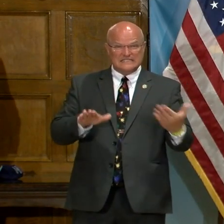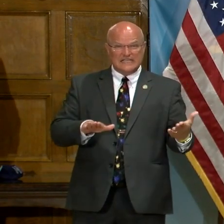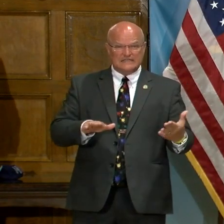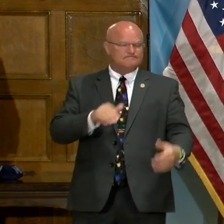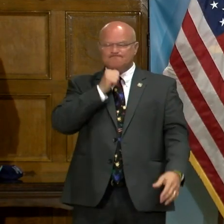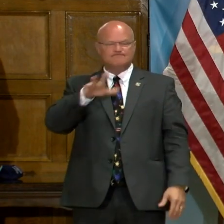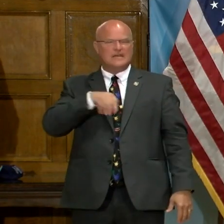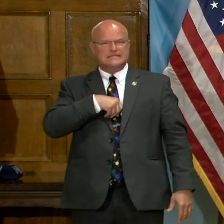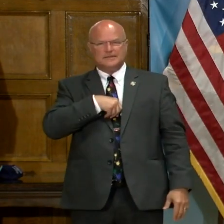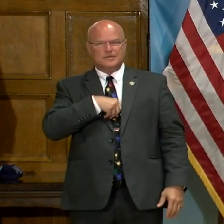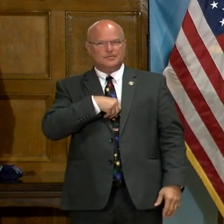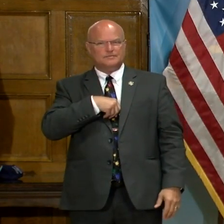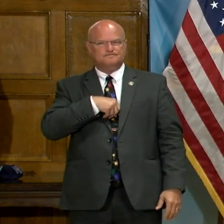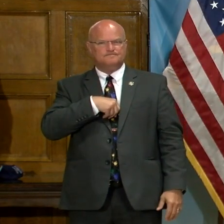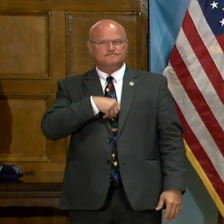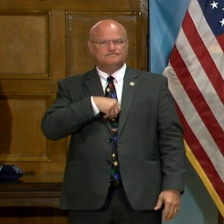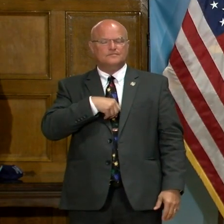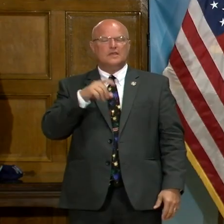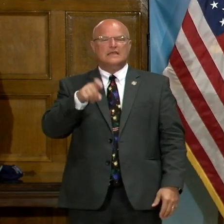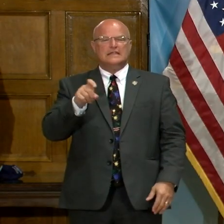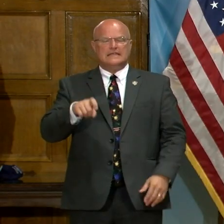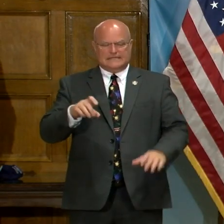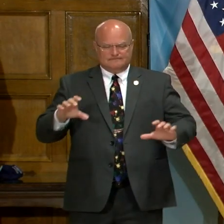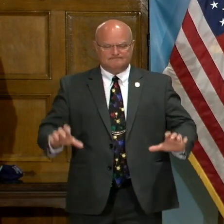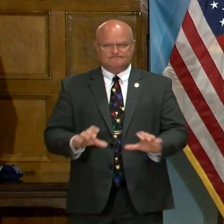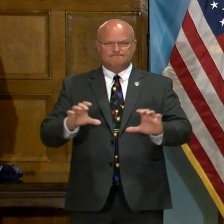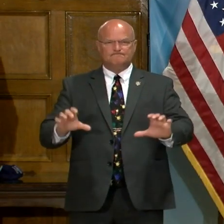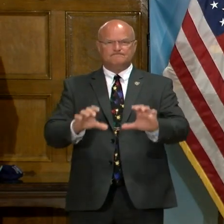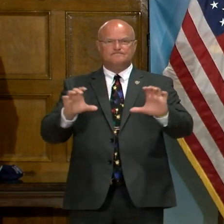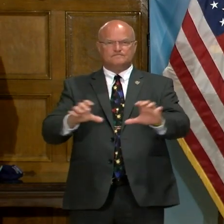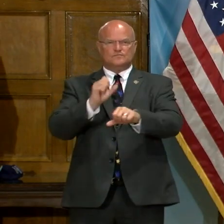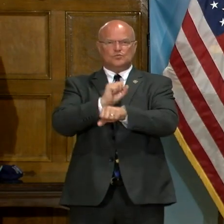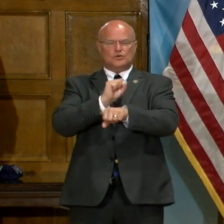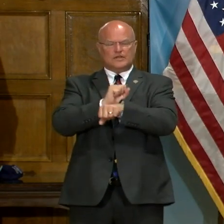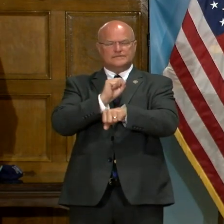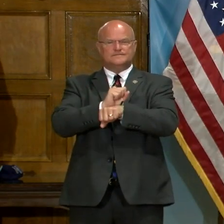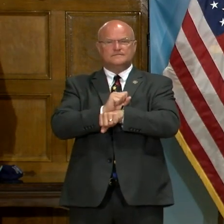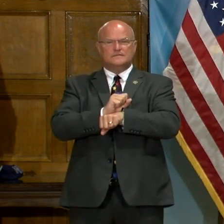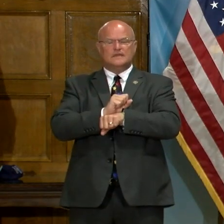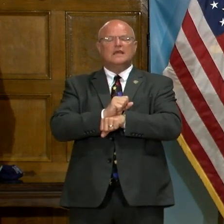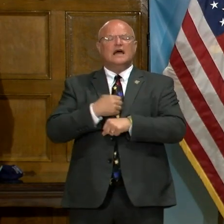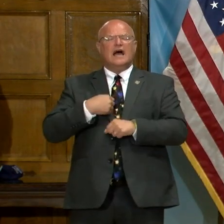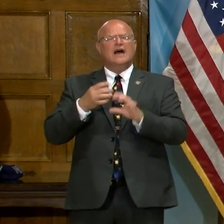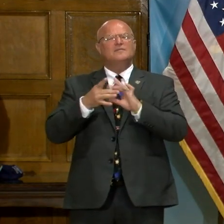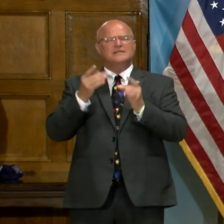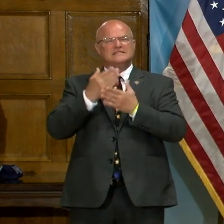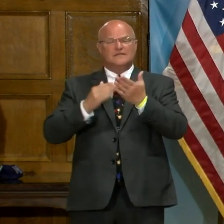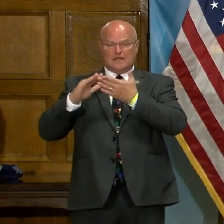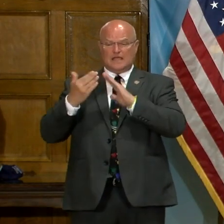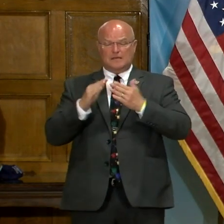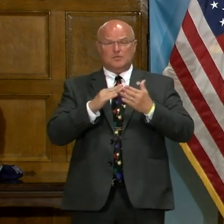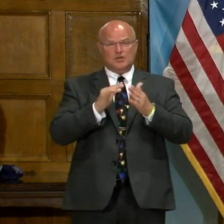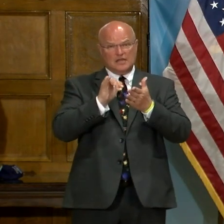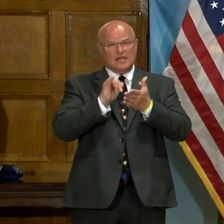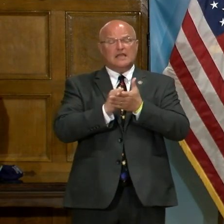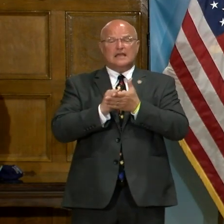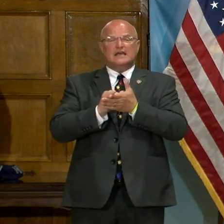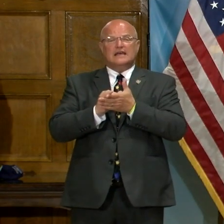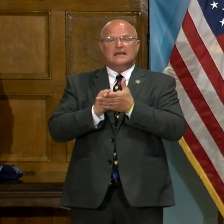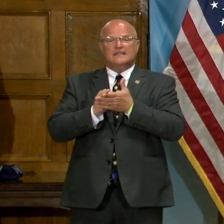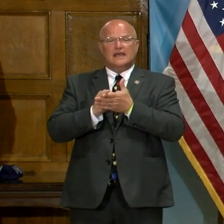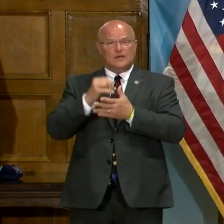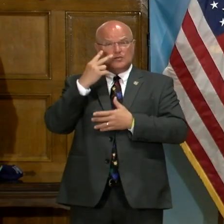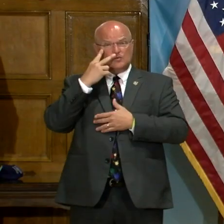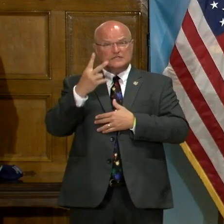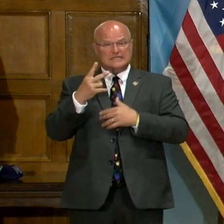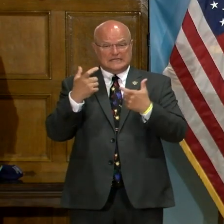acceptable. We need to take action. And finally, I've mentioned some of our communities that are,